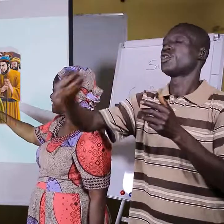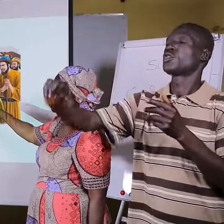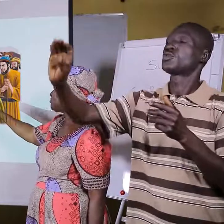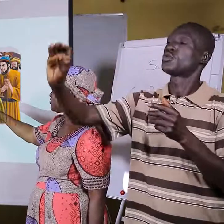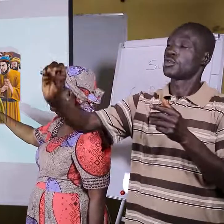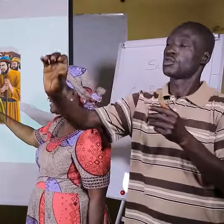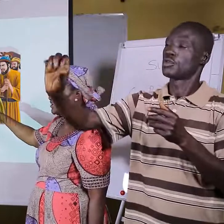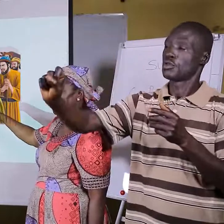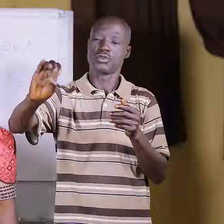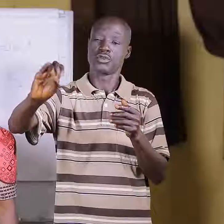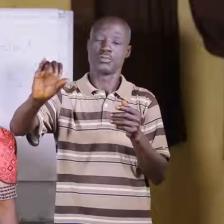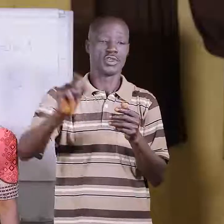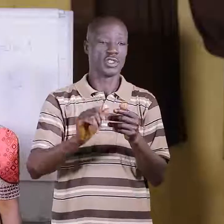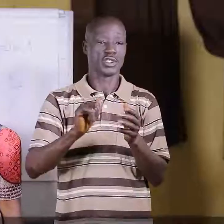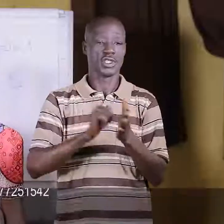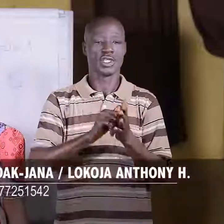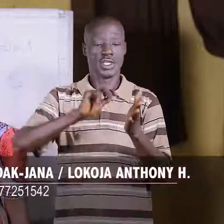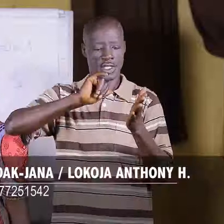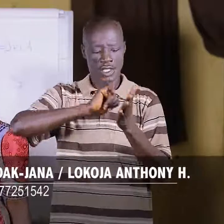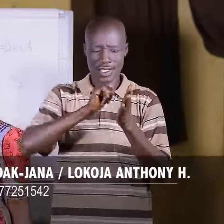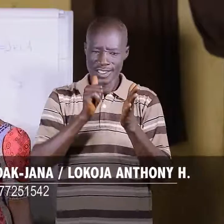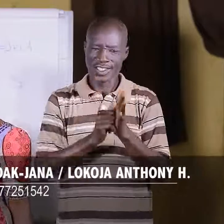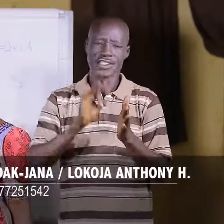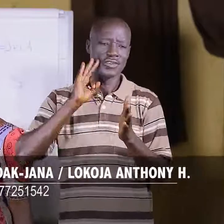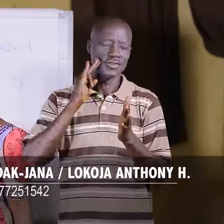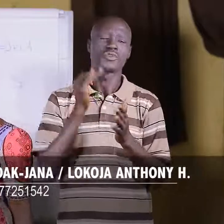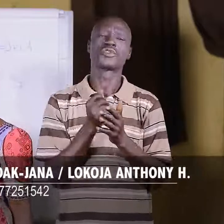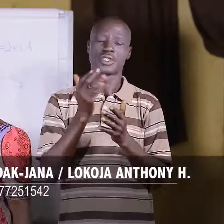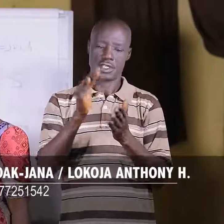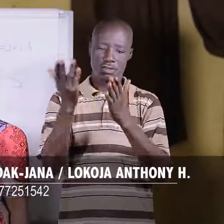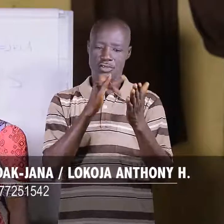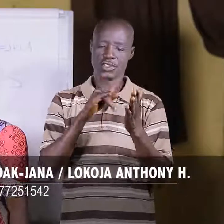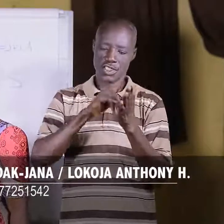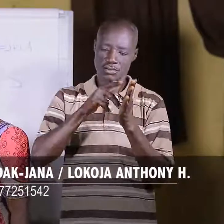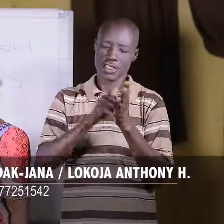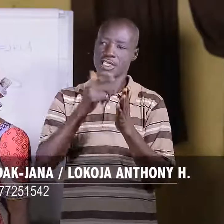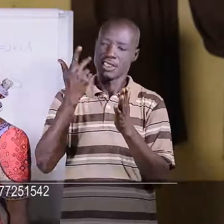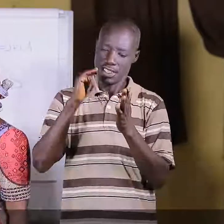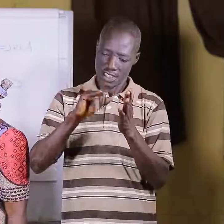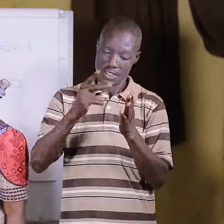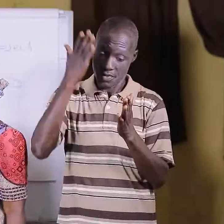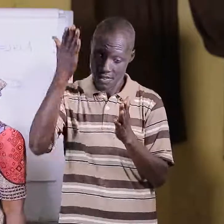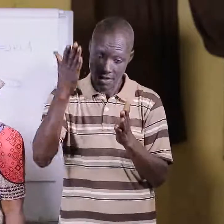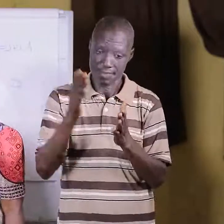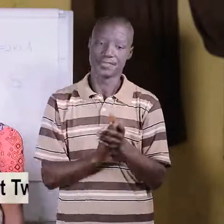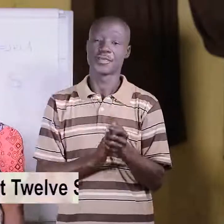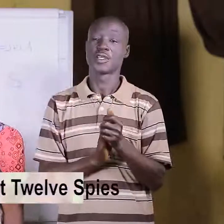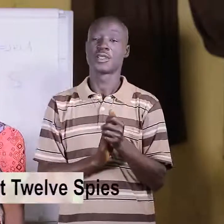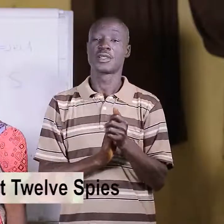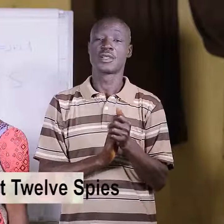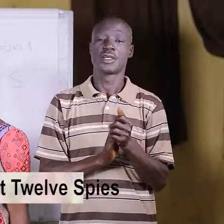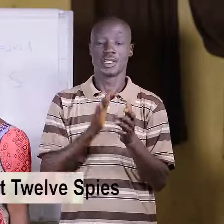fruits that they brought, it meant that they actually went to the land, because they cannot get these